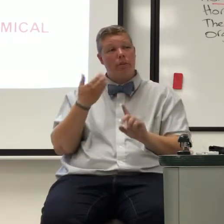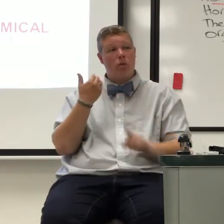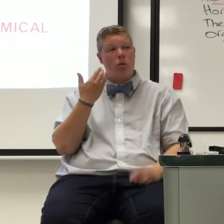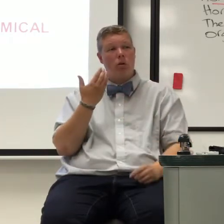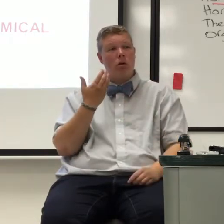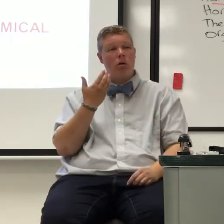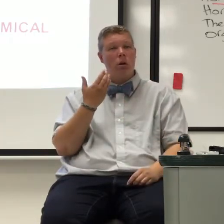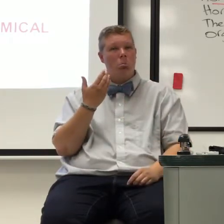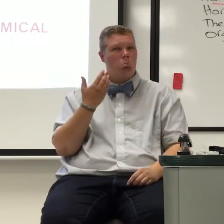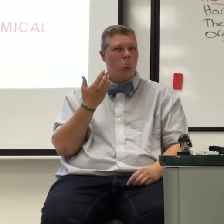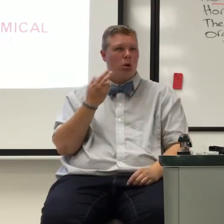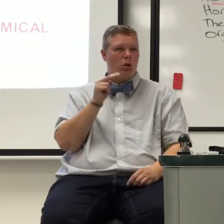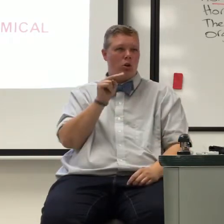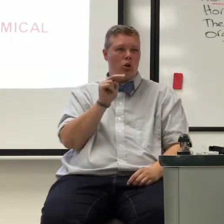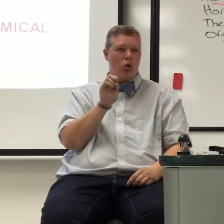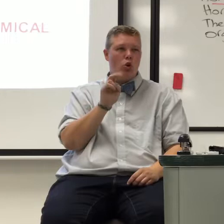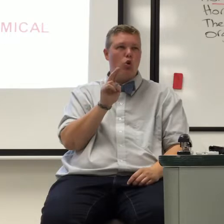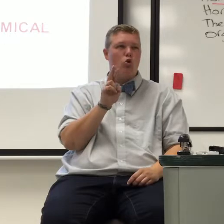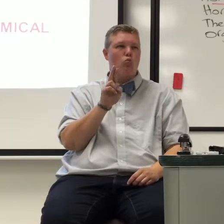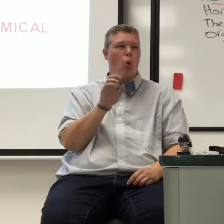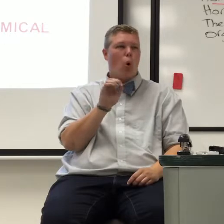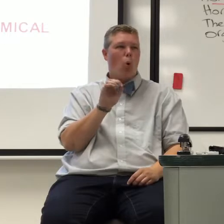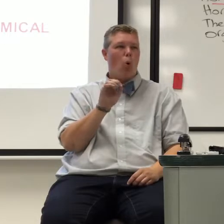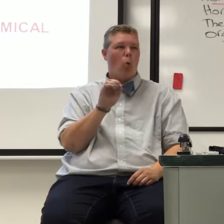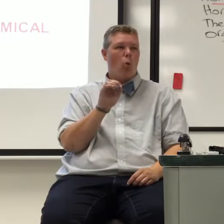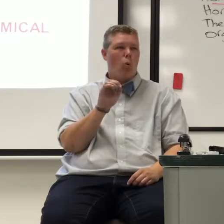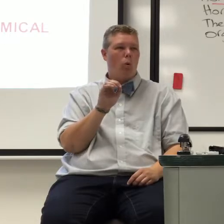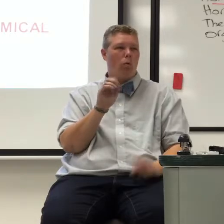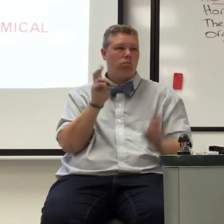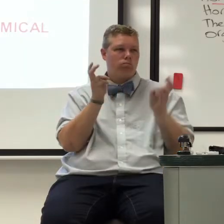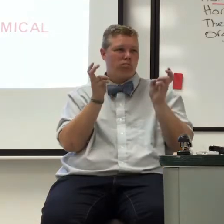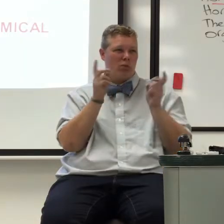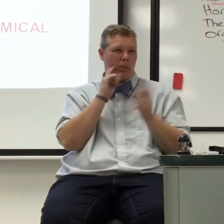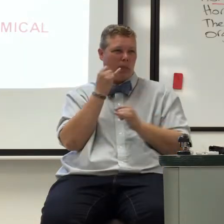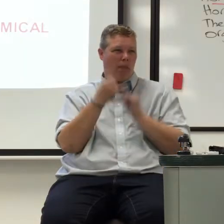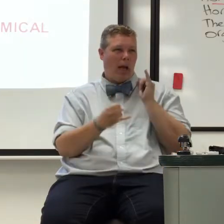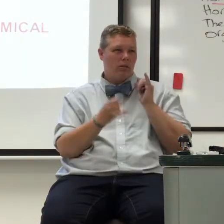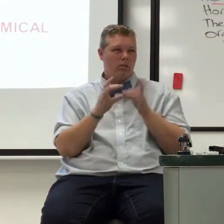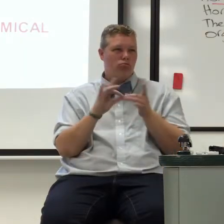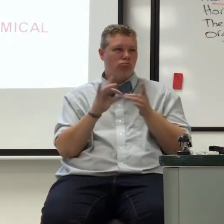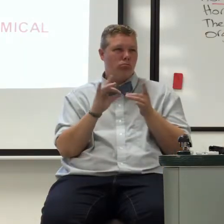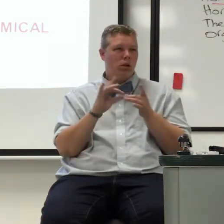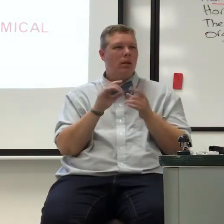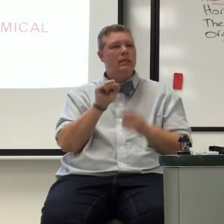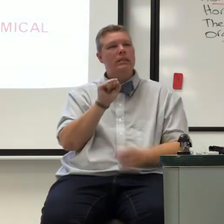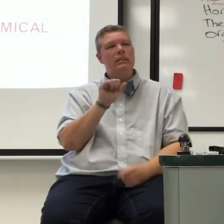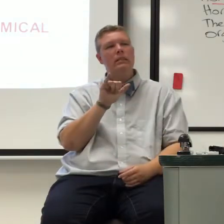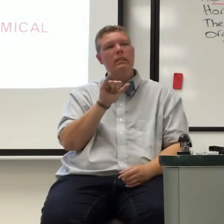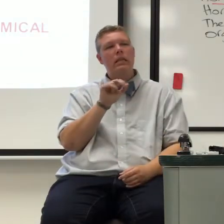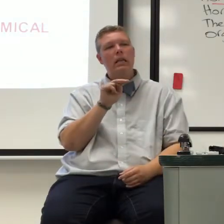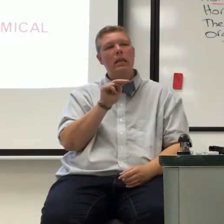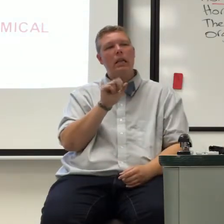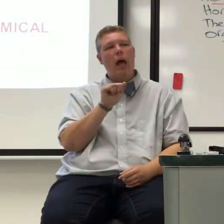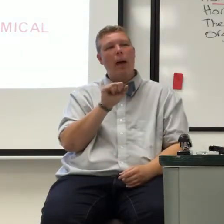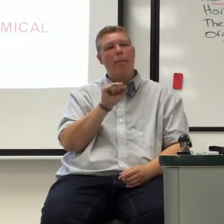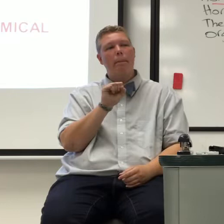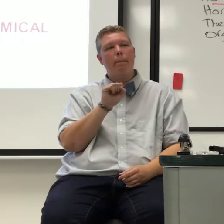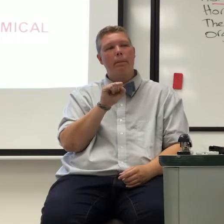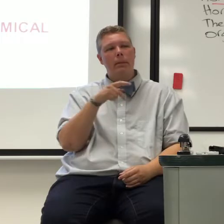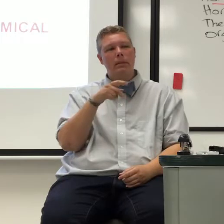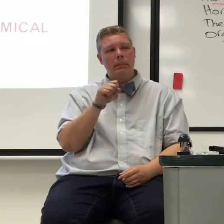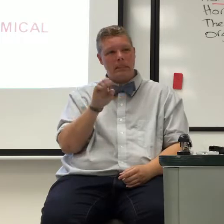Usually we teach neuro last in 430. Remember studying the synapse, the neuromuscular junction, that's an